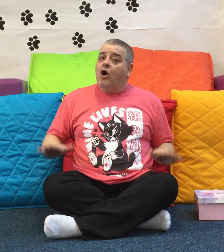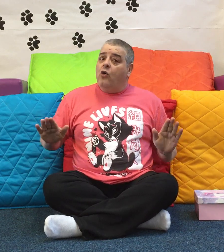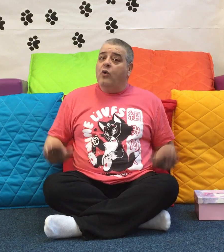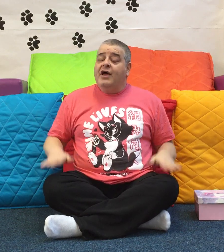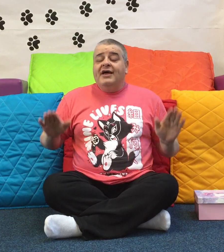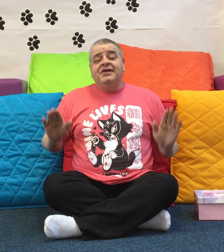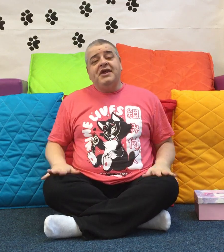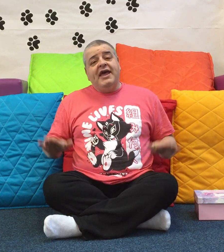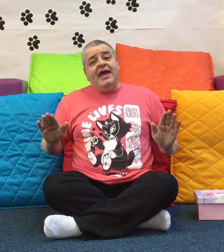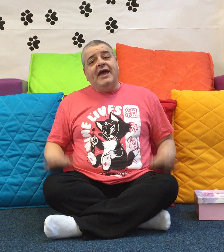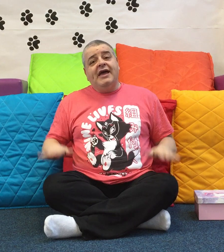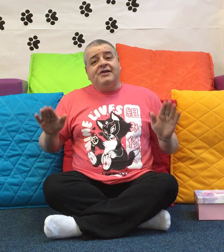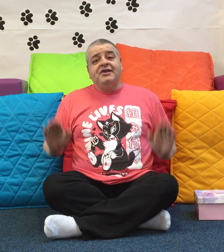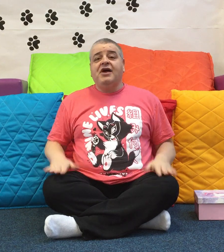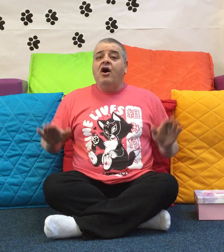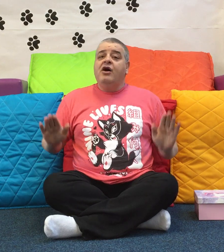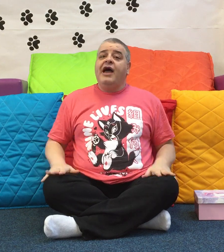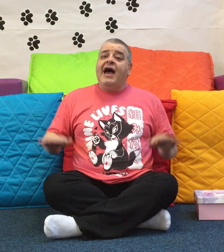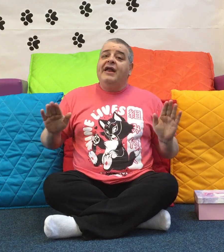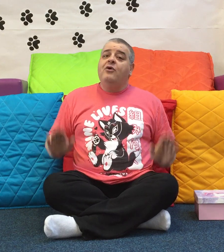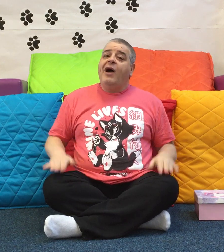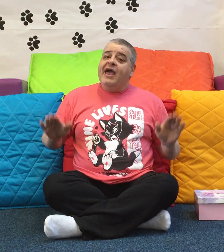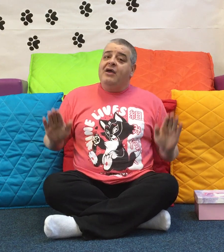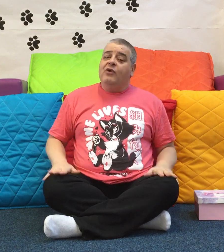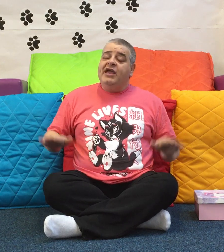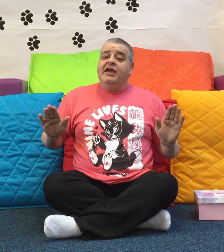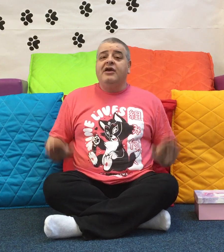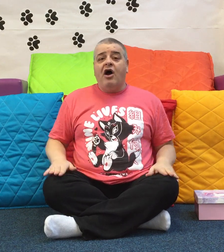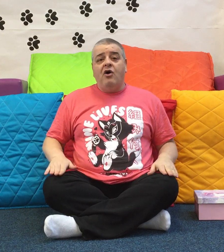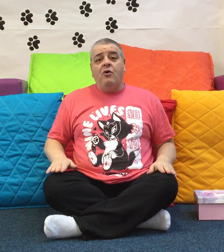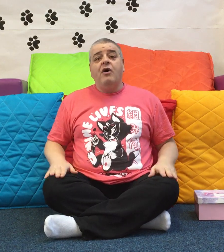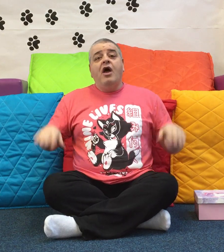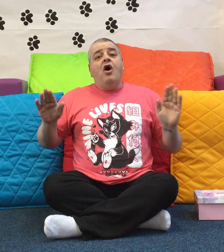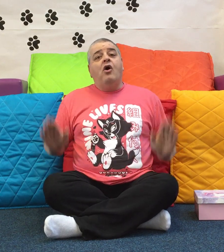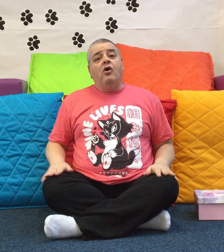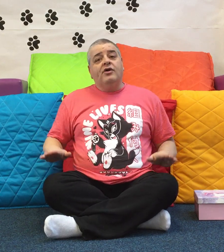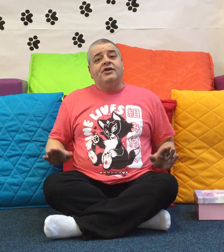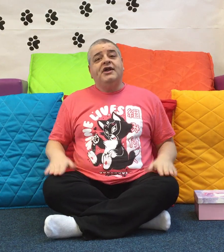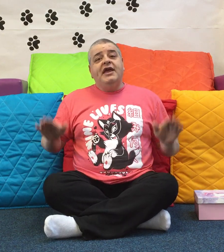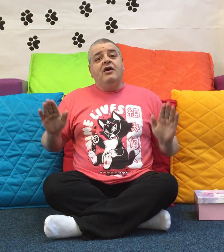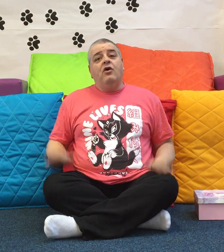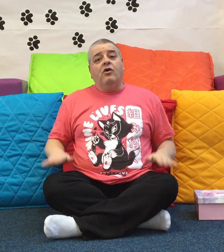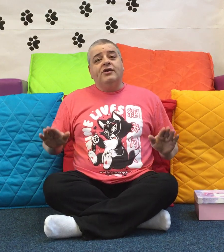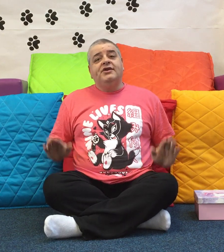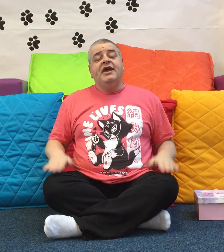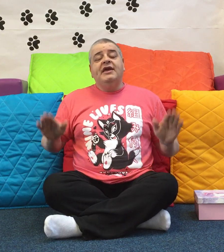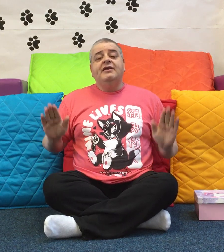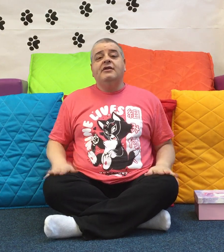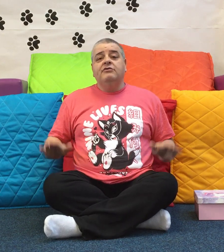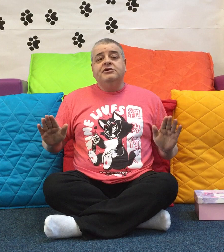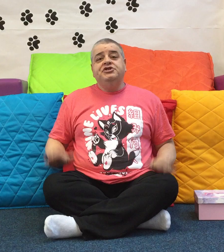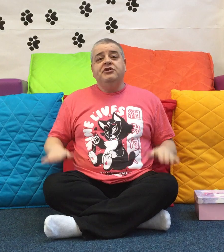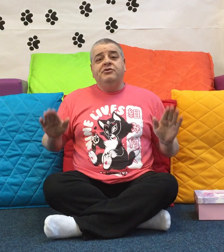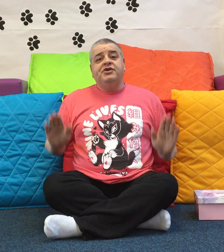low, sings a song and away we go. Horsey, horsey, don't you